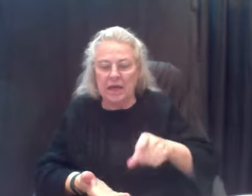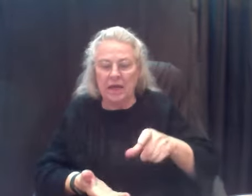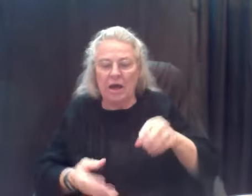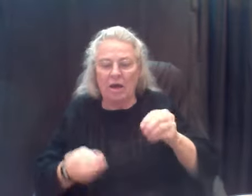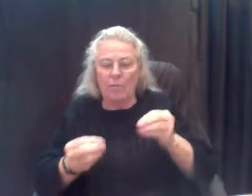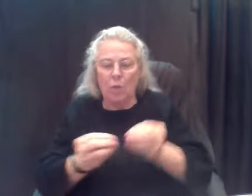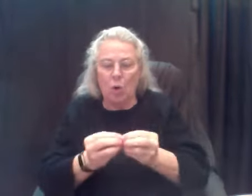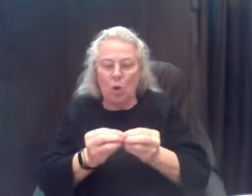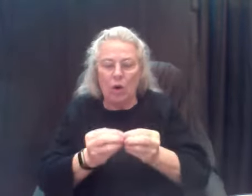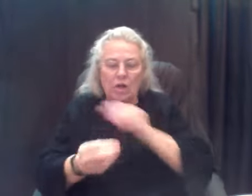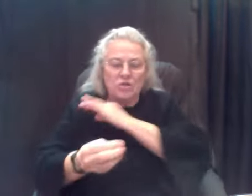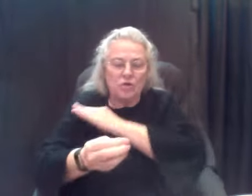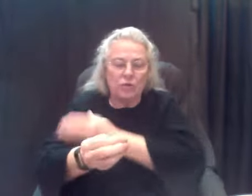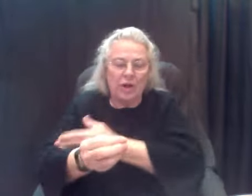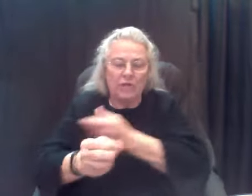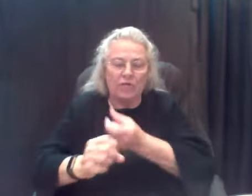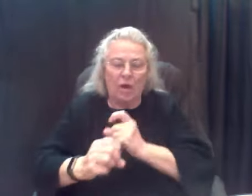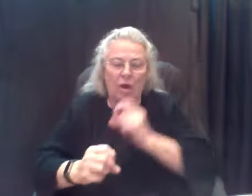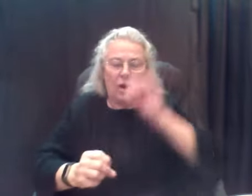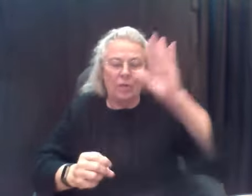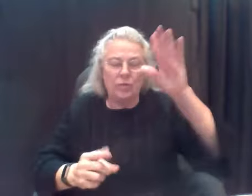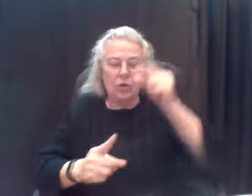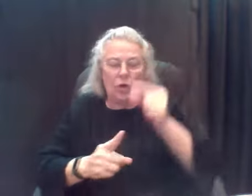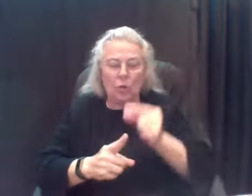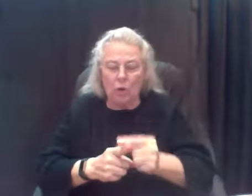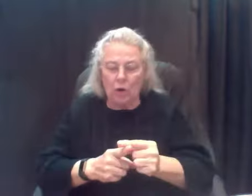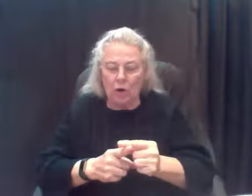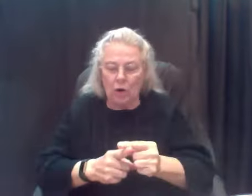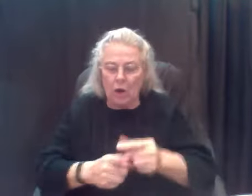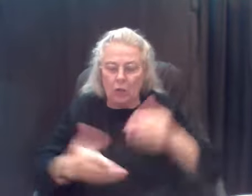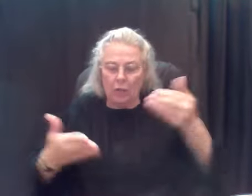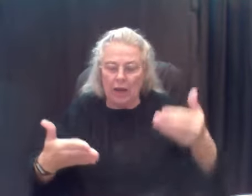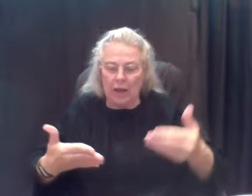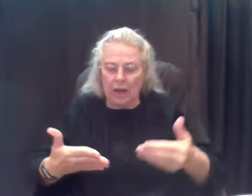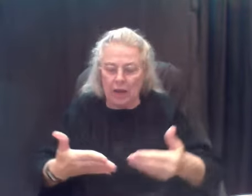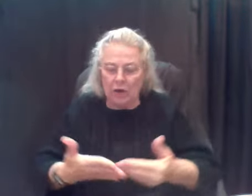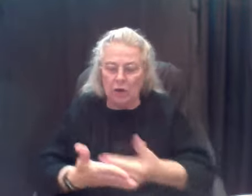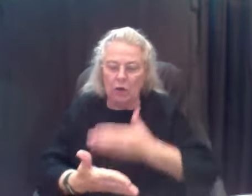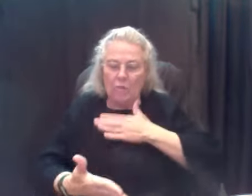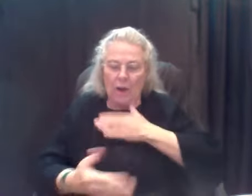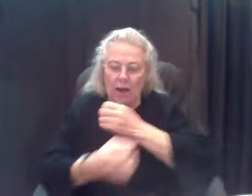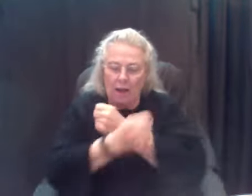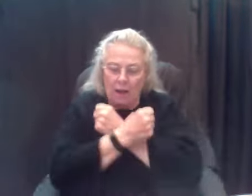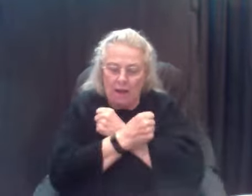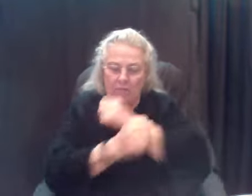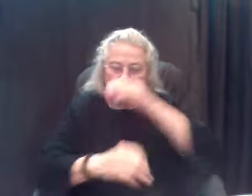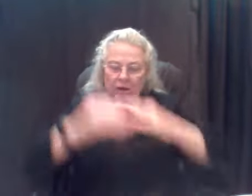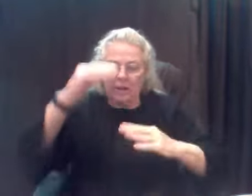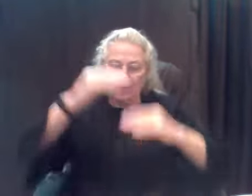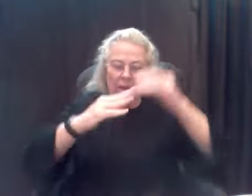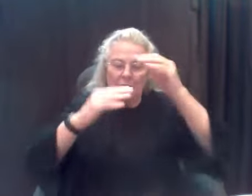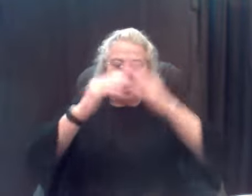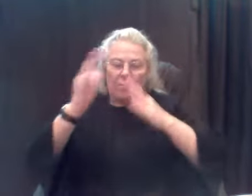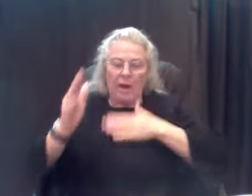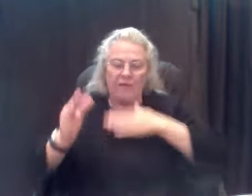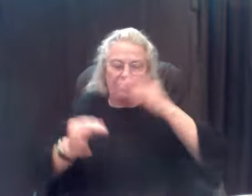of more strength from your word. Renew my love, rebuild my